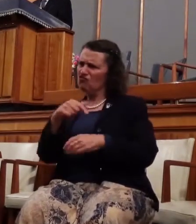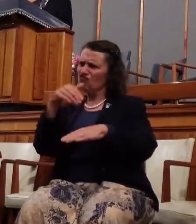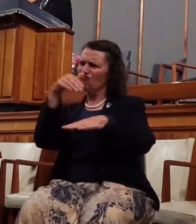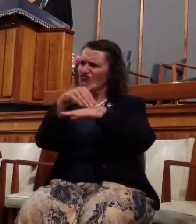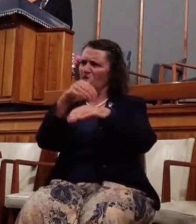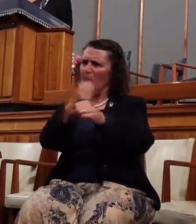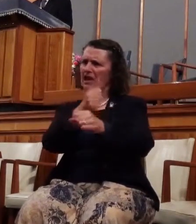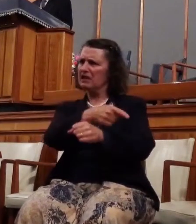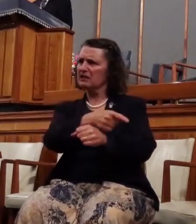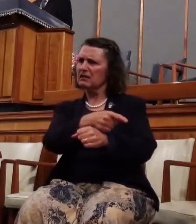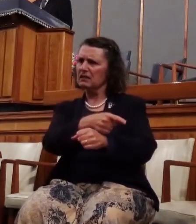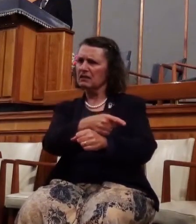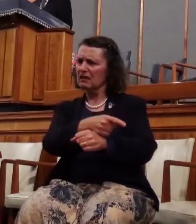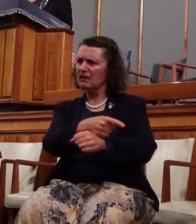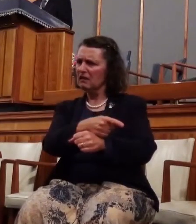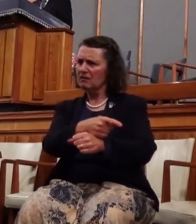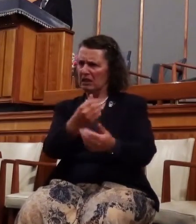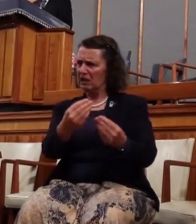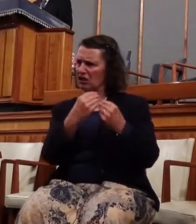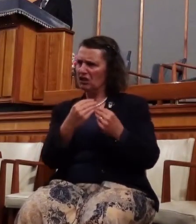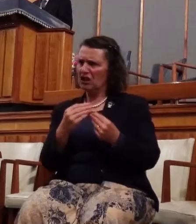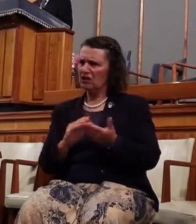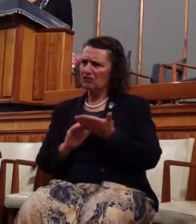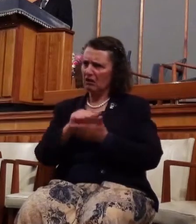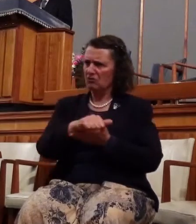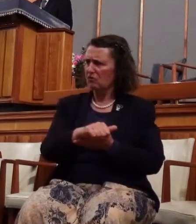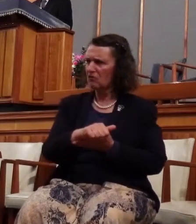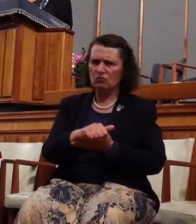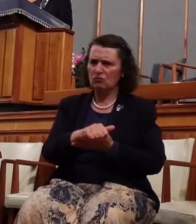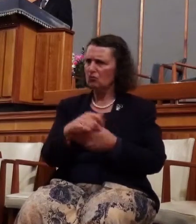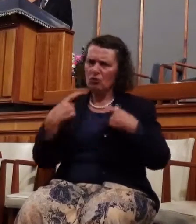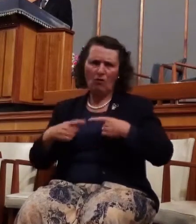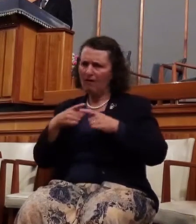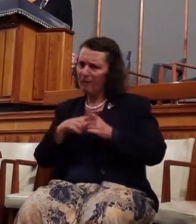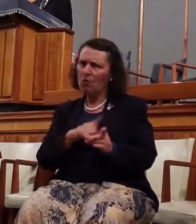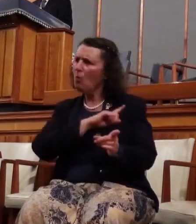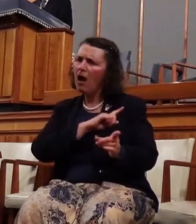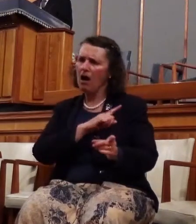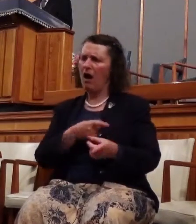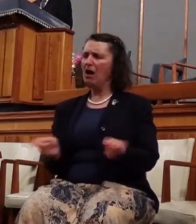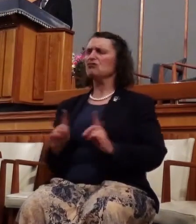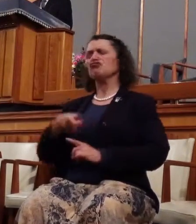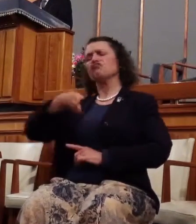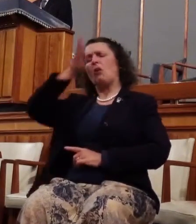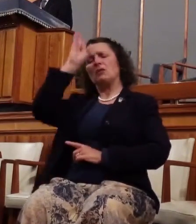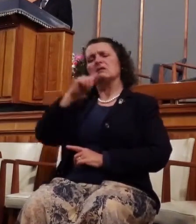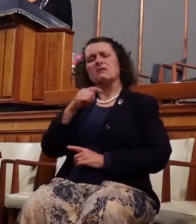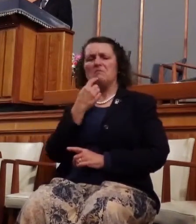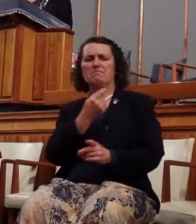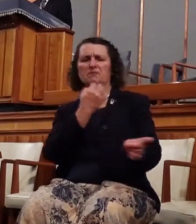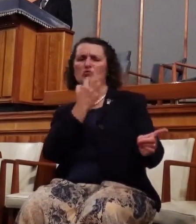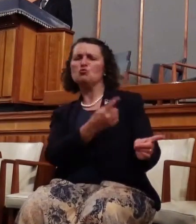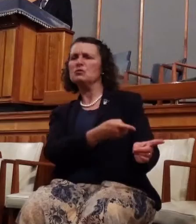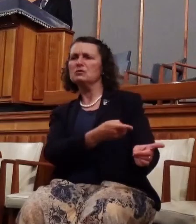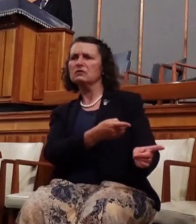customs which are not lawful for us to receive, neither to observe, being Romans. And the multitude rose